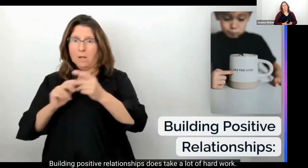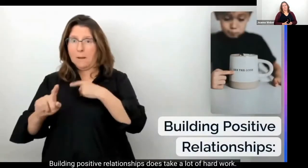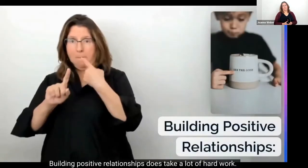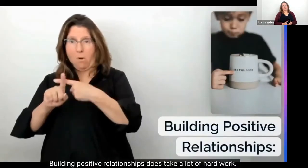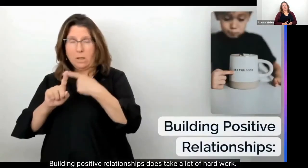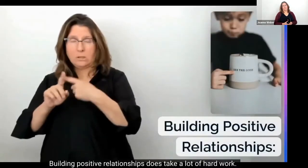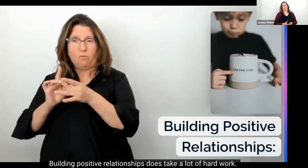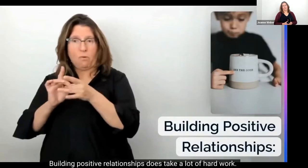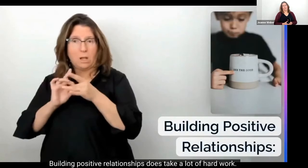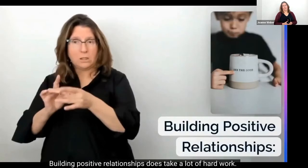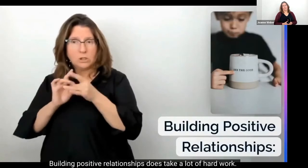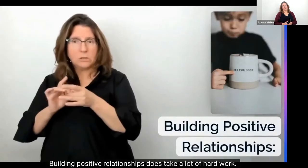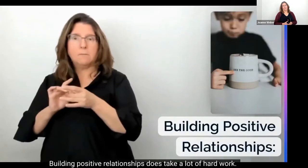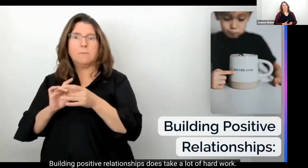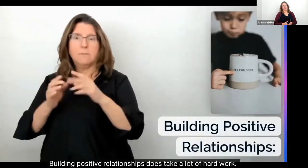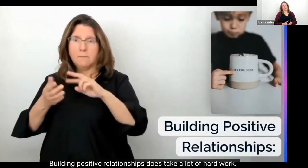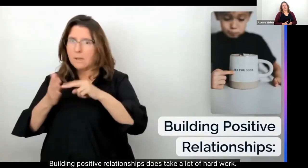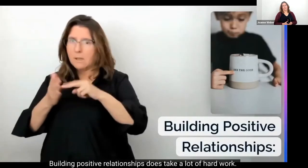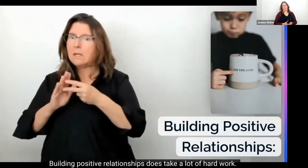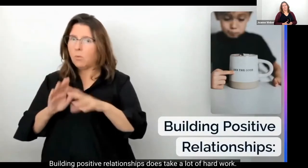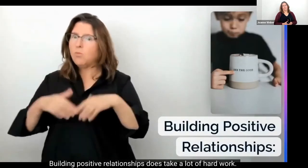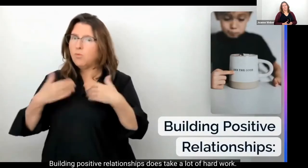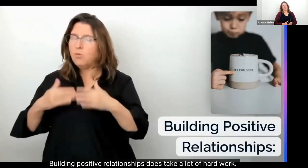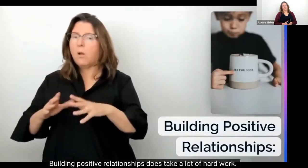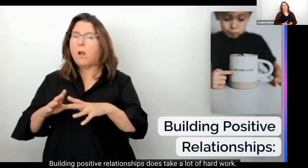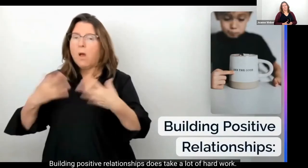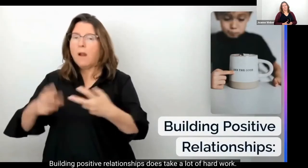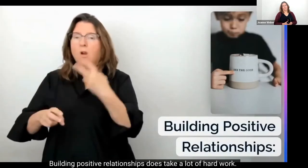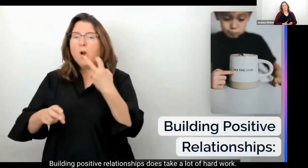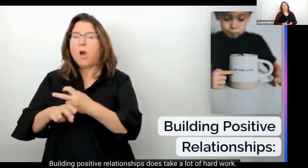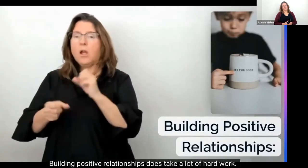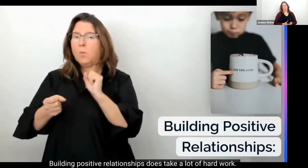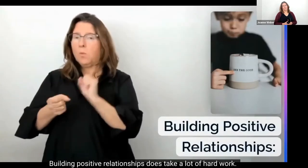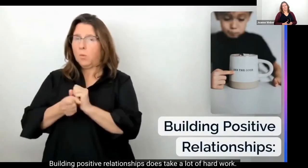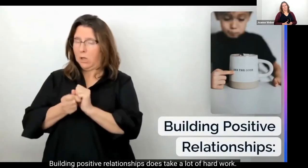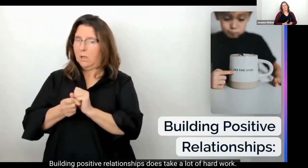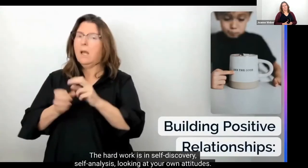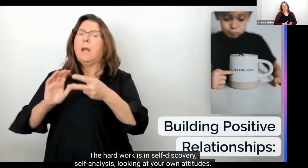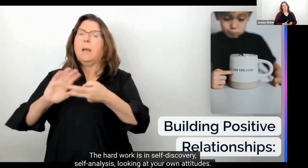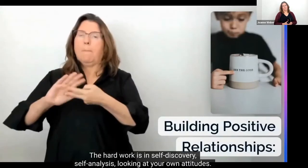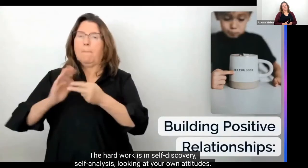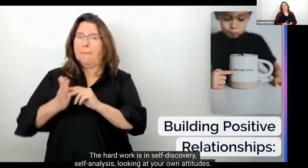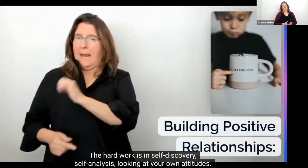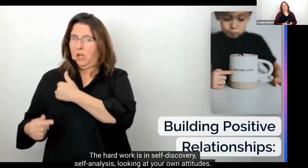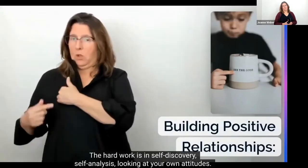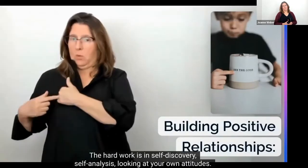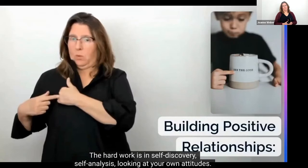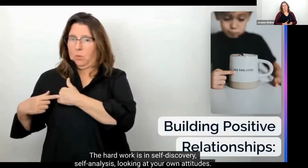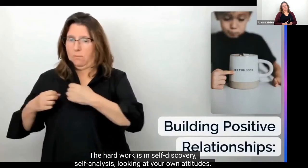Building positive relationships does take a lot of hard work. The hard work is in